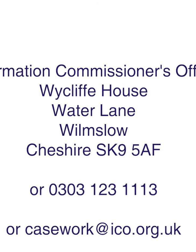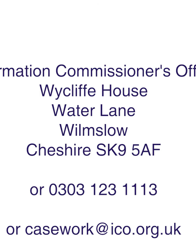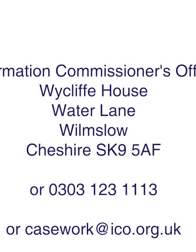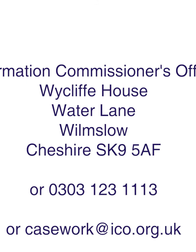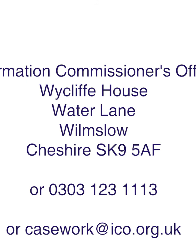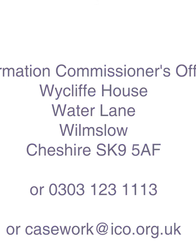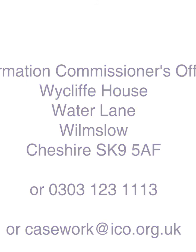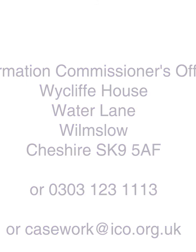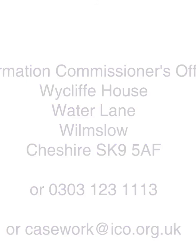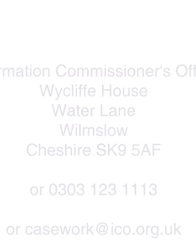ico.org.uk.